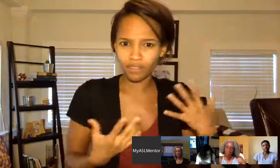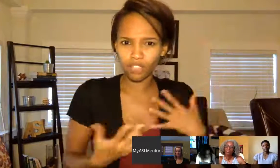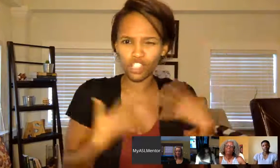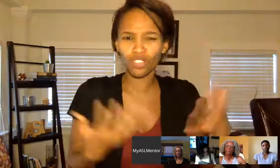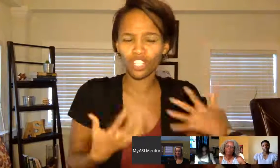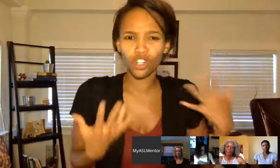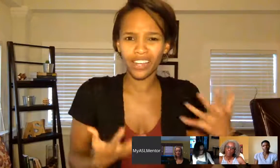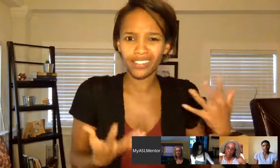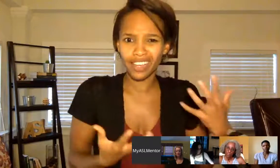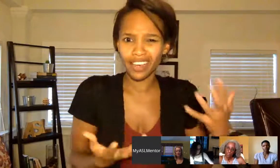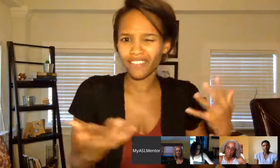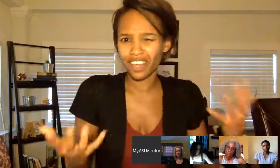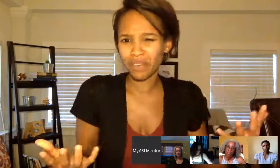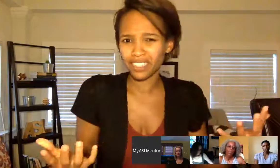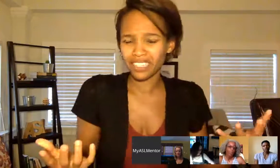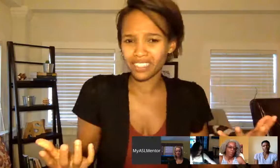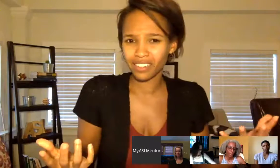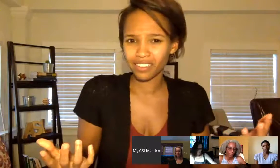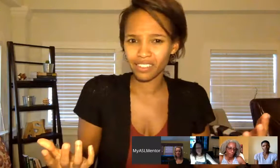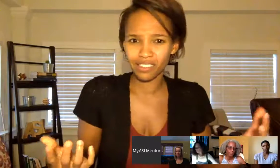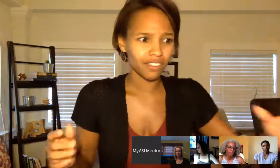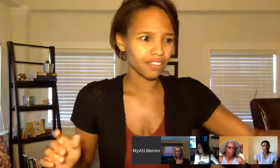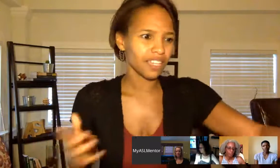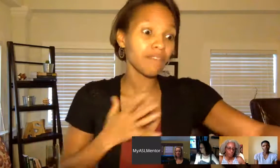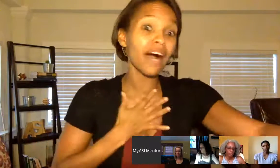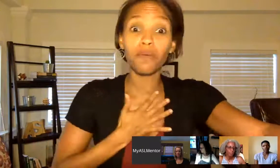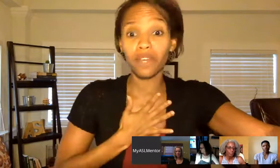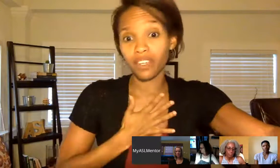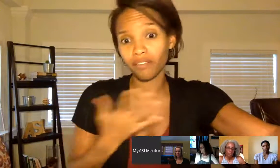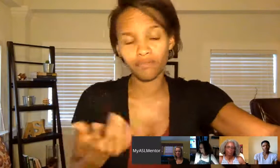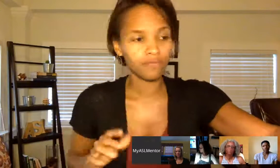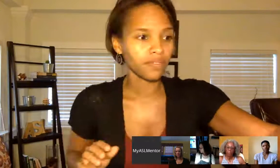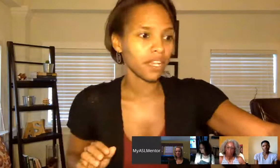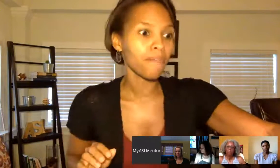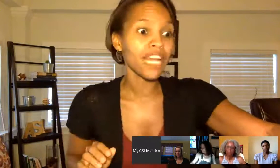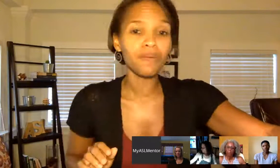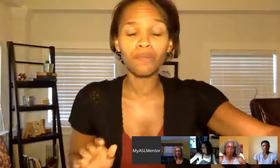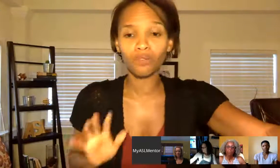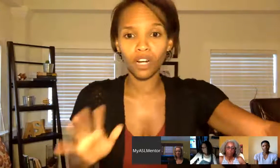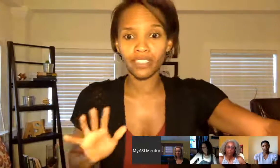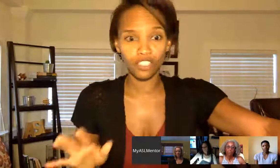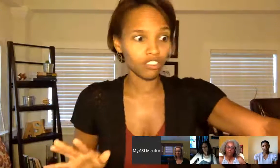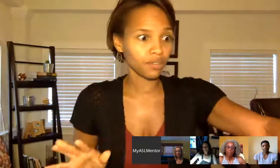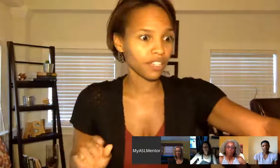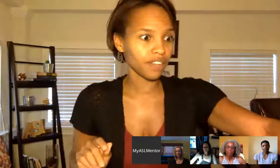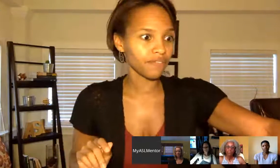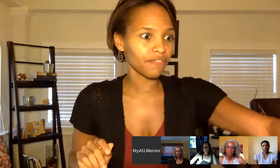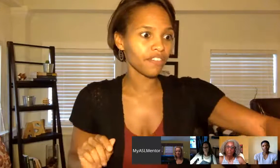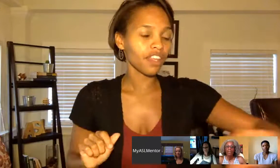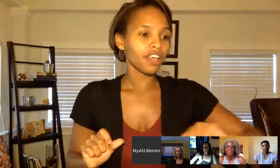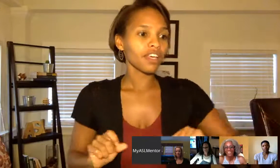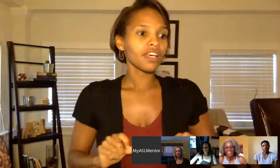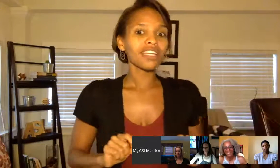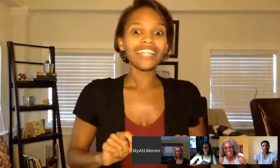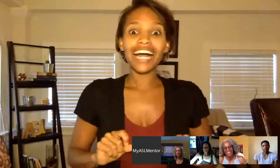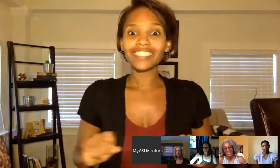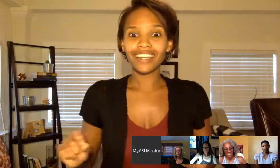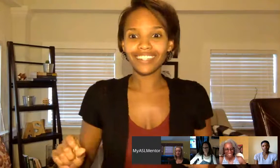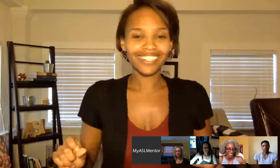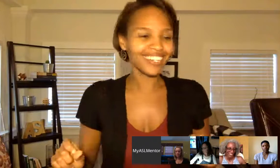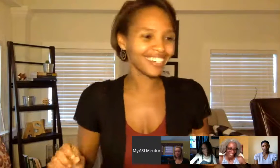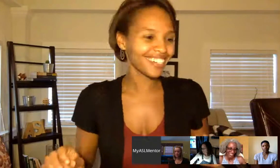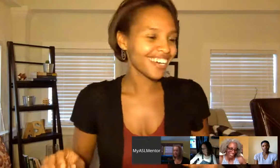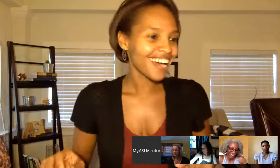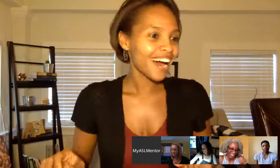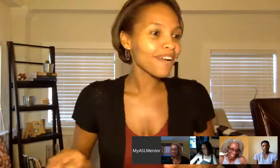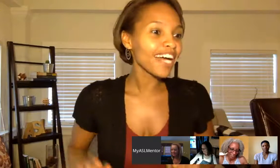thing, what she's really trying to say, if that makes any sense. In my opinion. Many people would probably disagree with that. Last